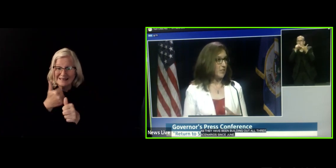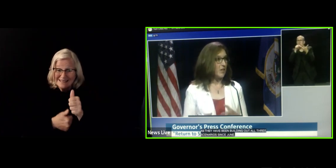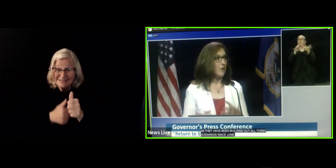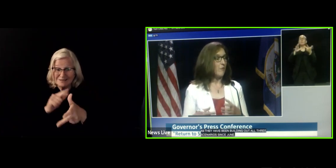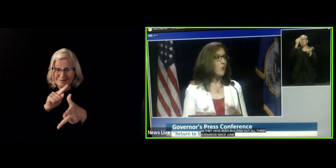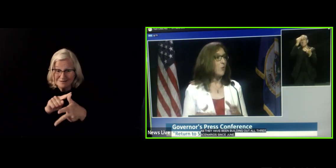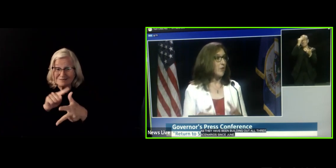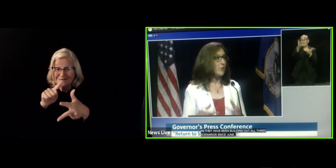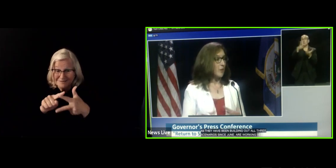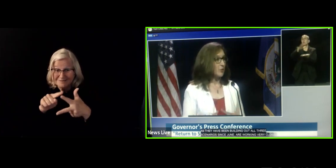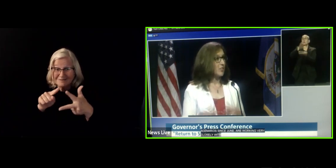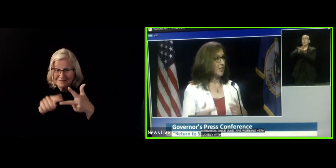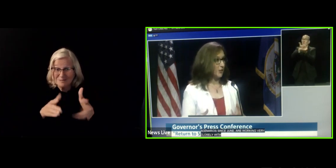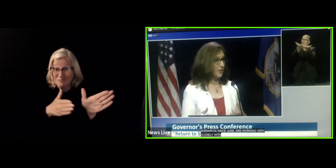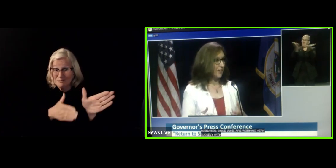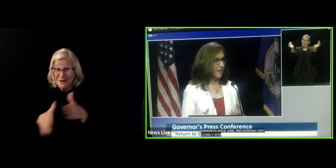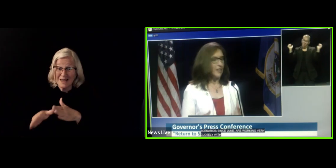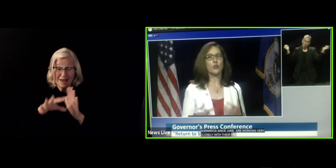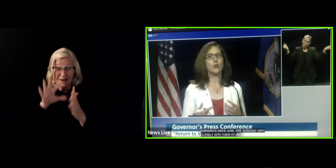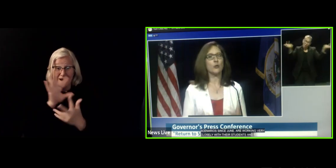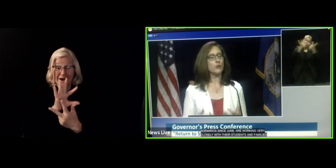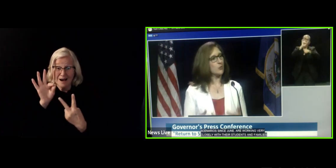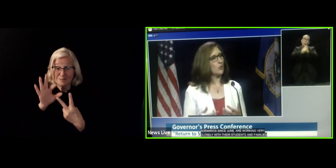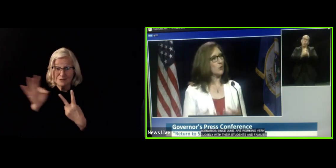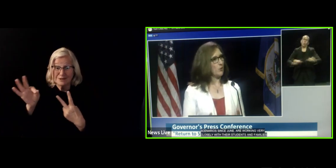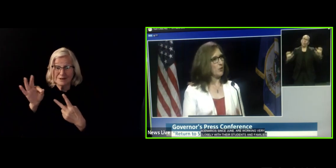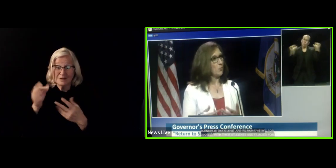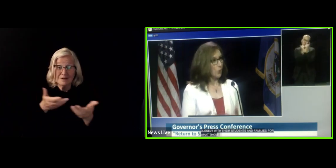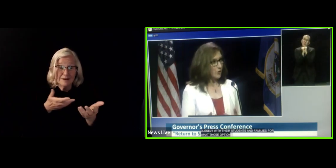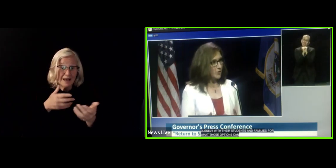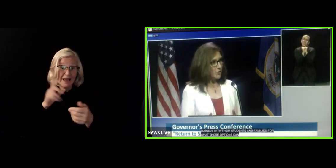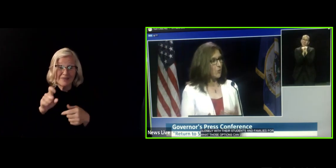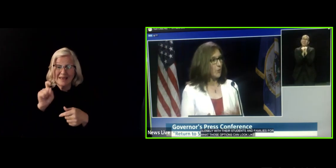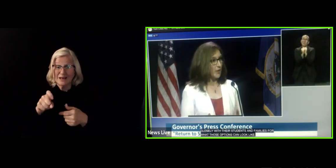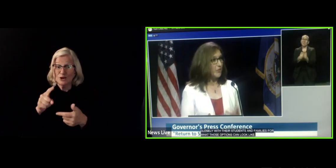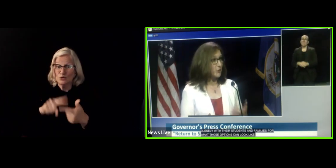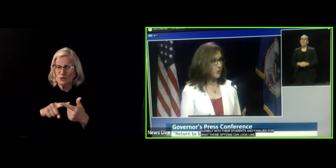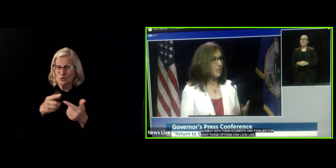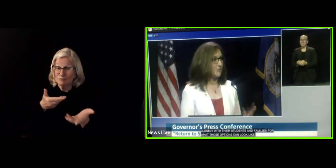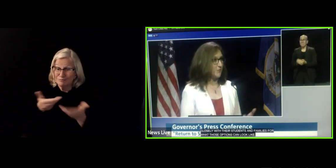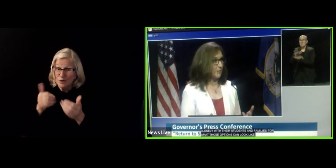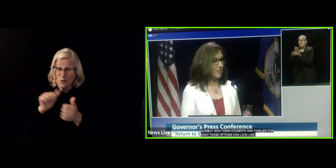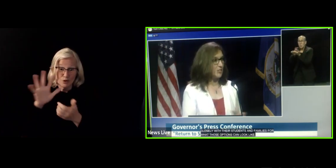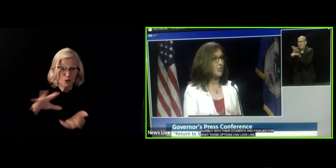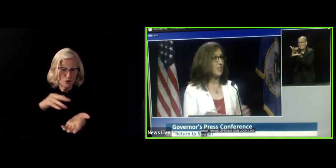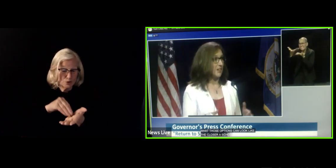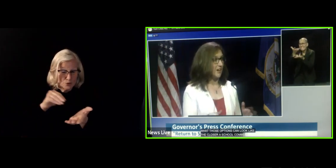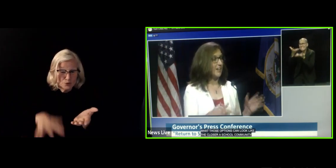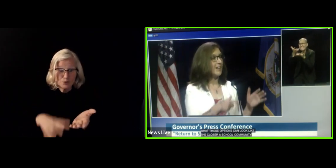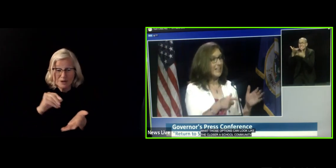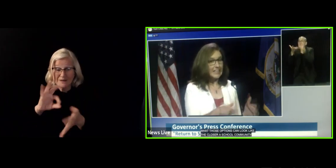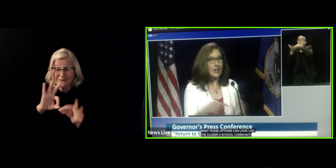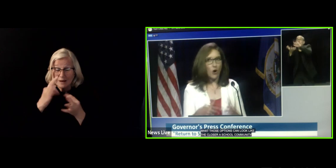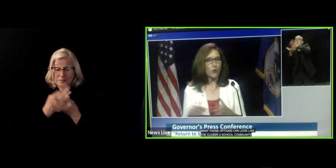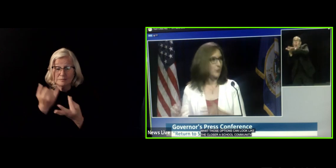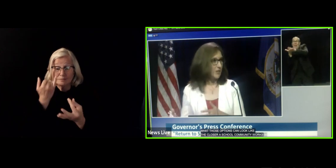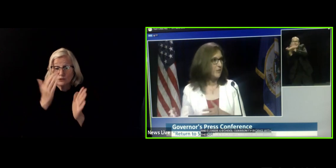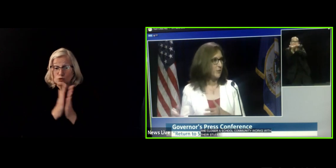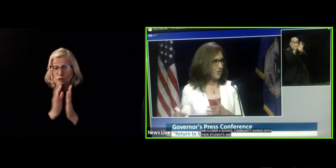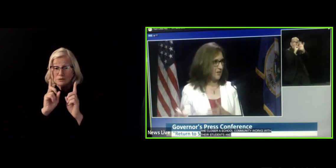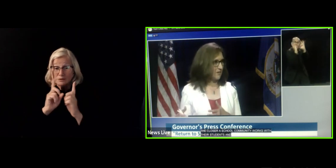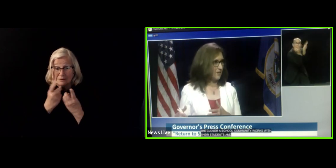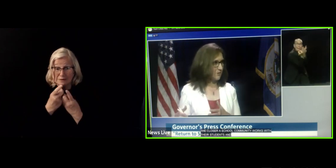families for what those options can look like. The closer a school community works with their students and families to design in all three